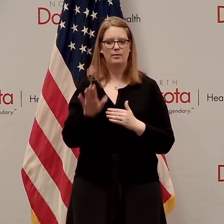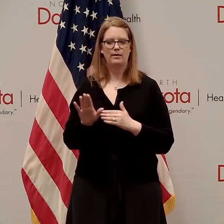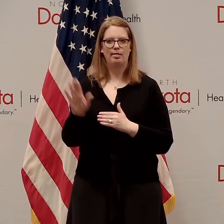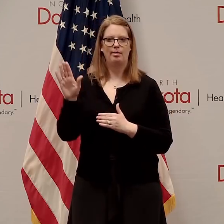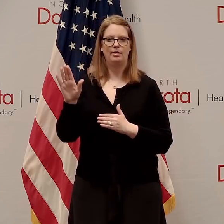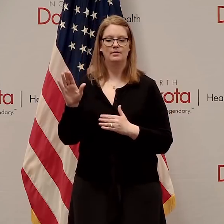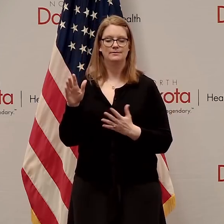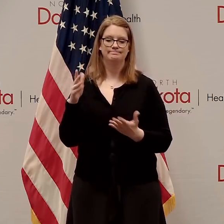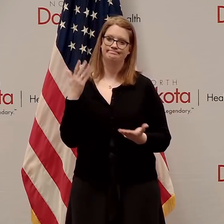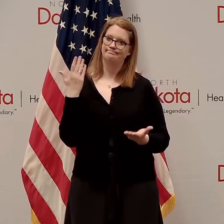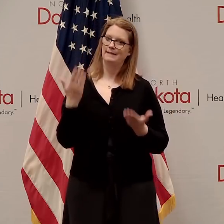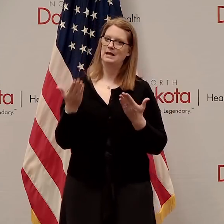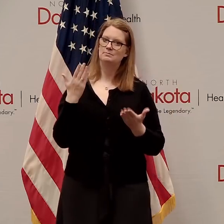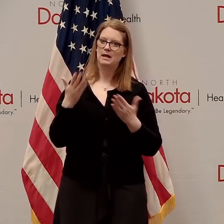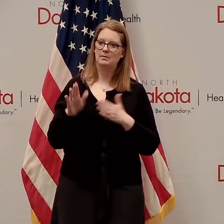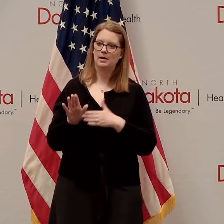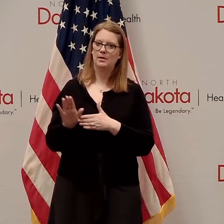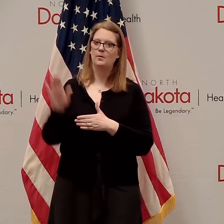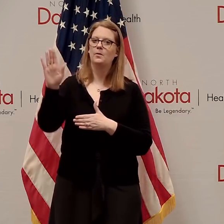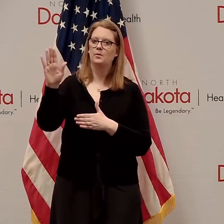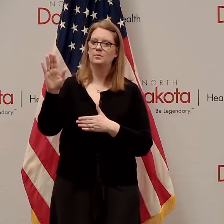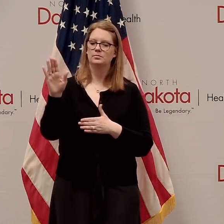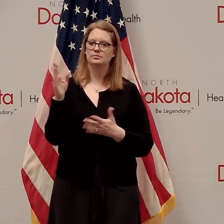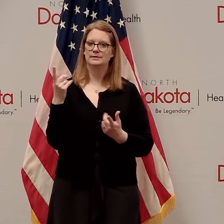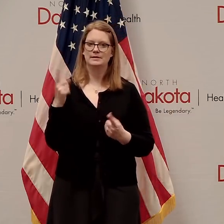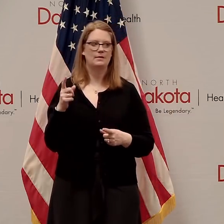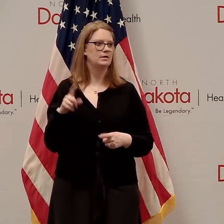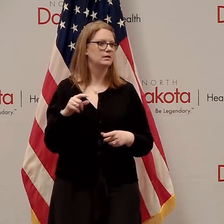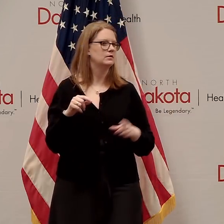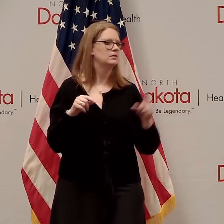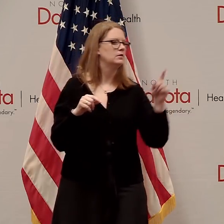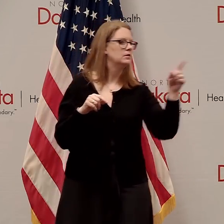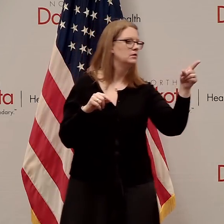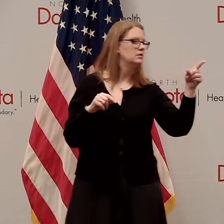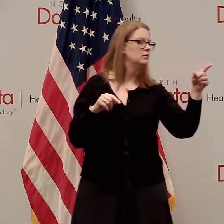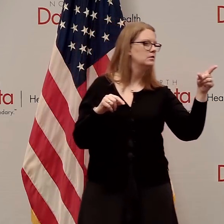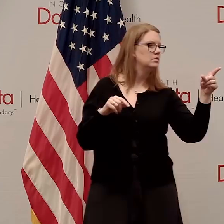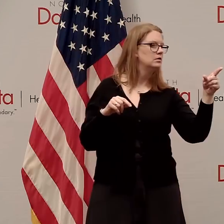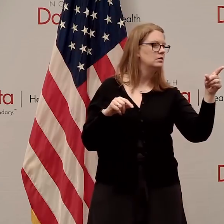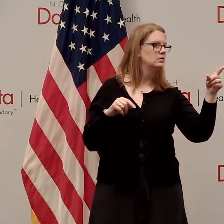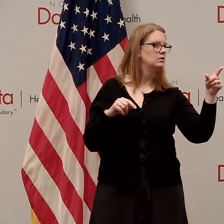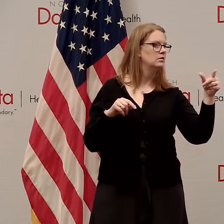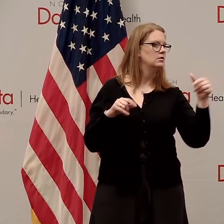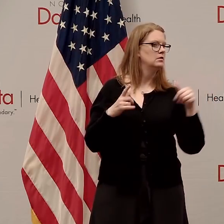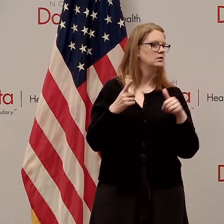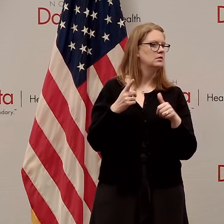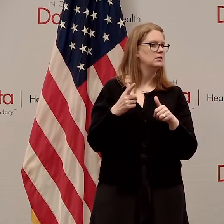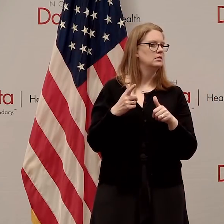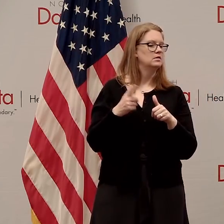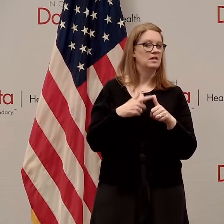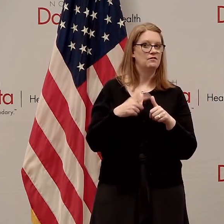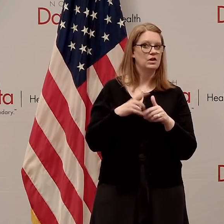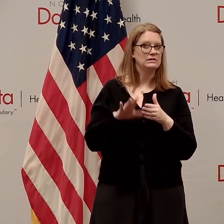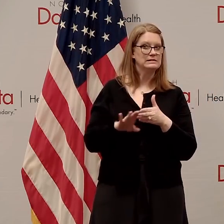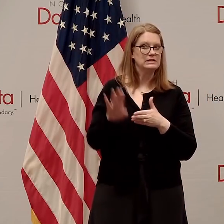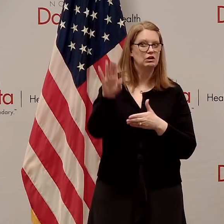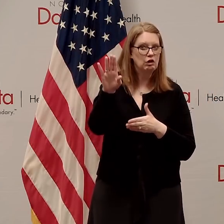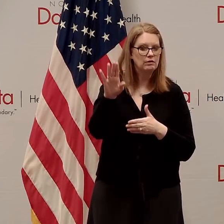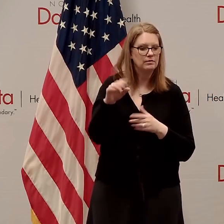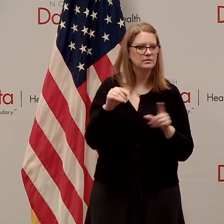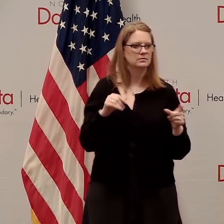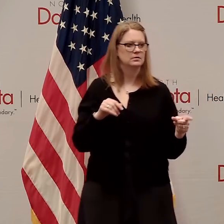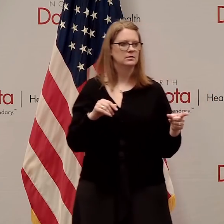time, and maybe our curve was coming a little bit later. We'll see. But you do believe that a first curve is still anticipated? Likely